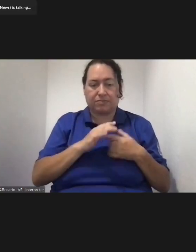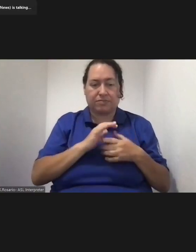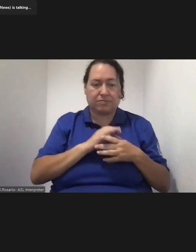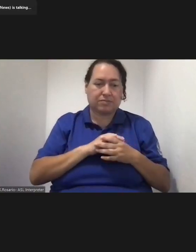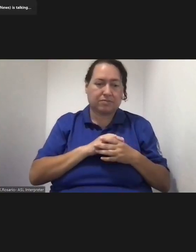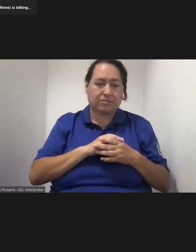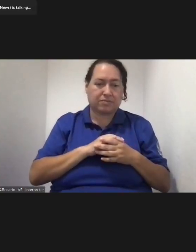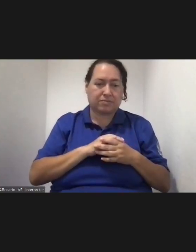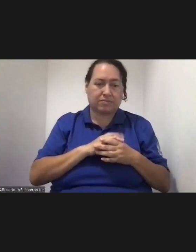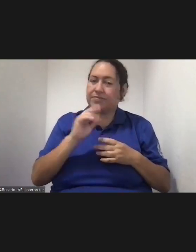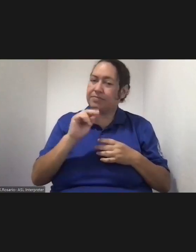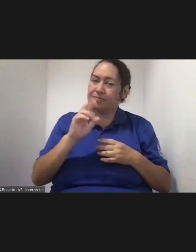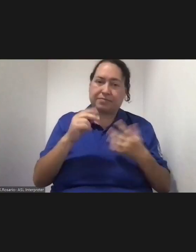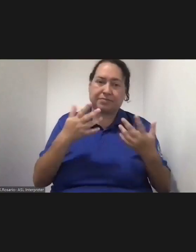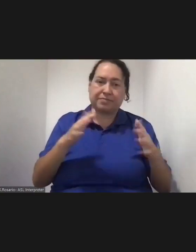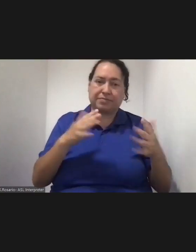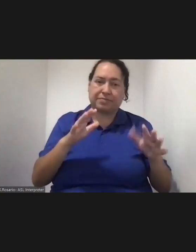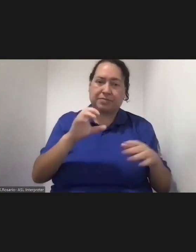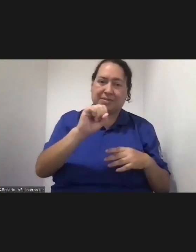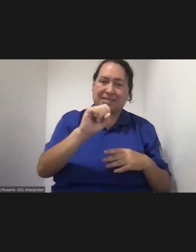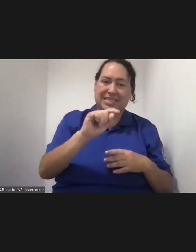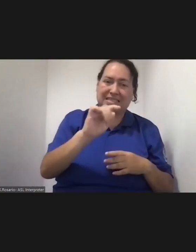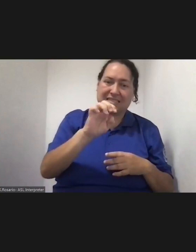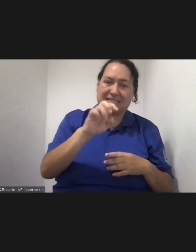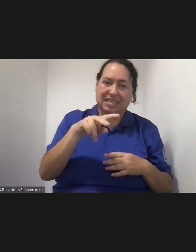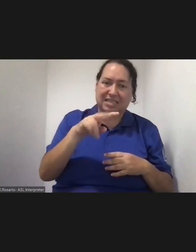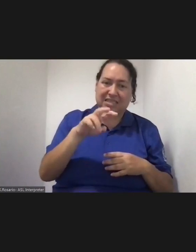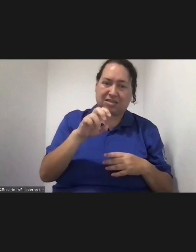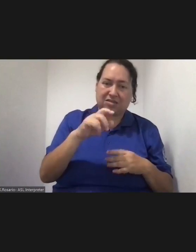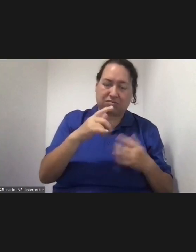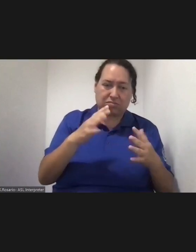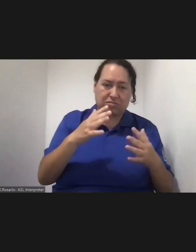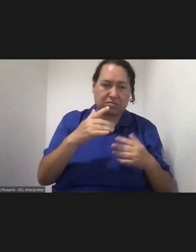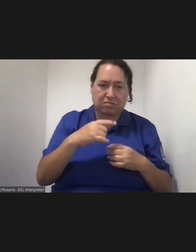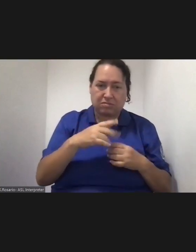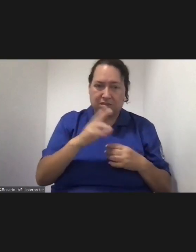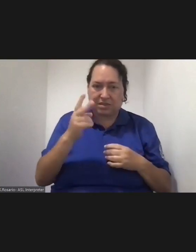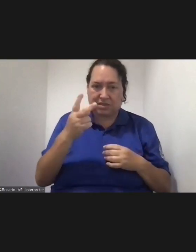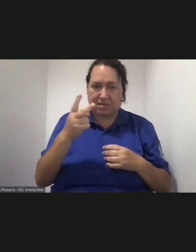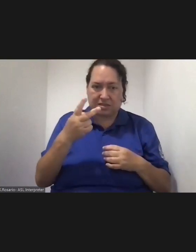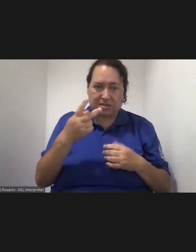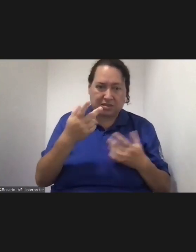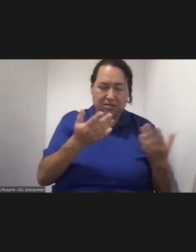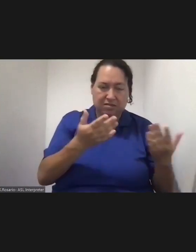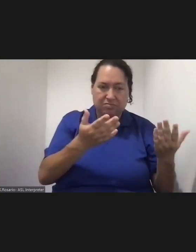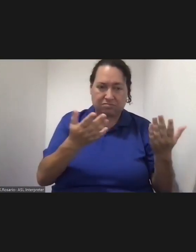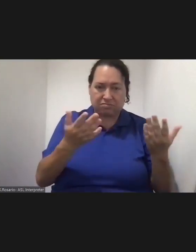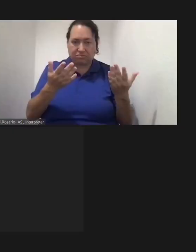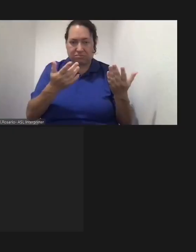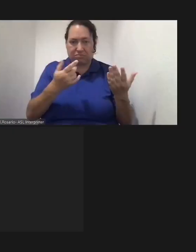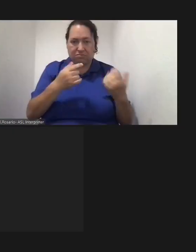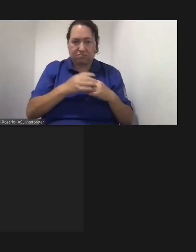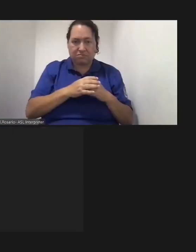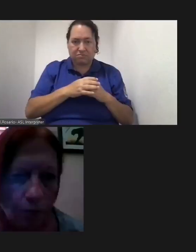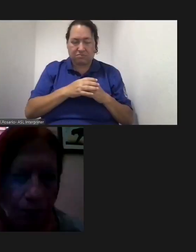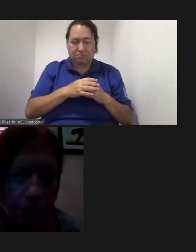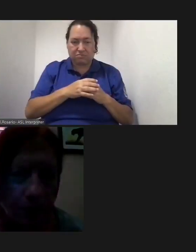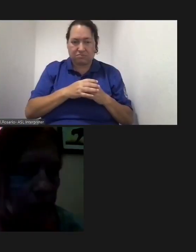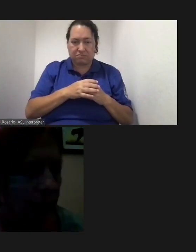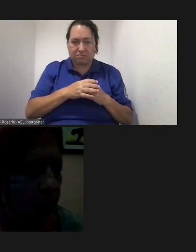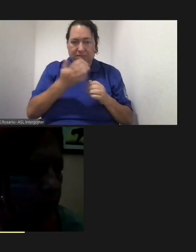No, that's it. Thank you. Going around for a second round, Maureen Maritita, any follow-up